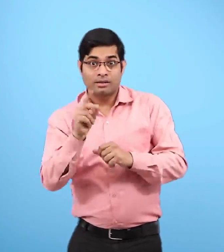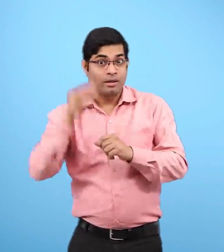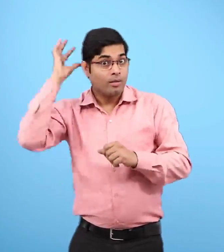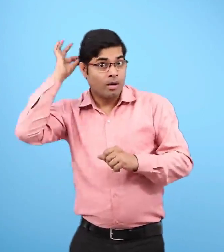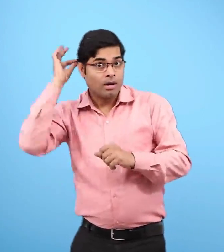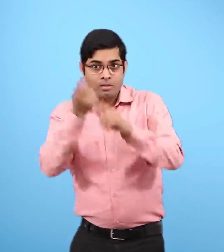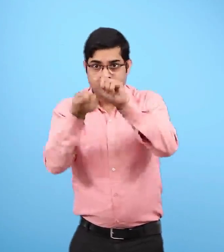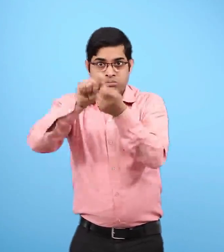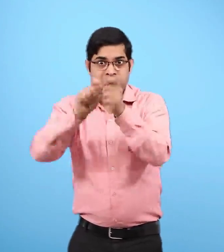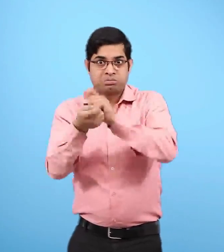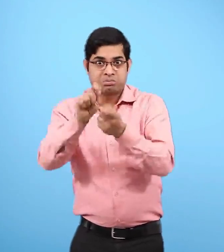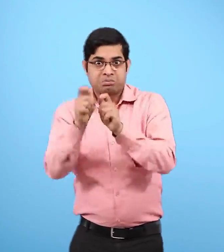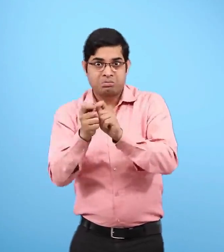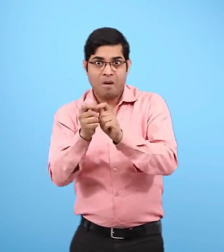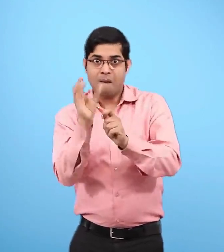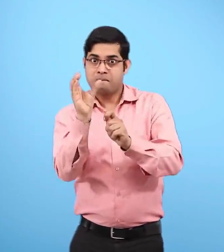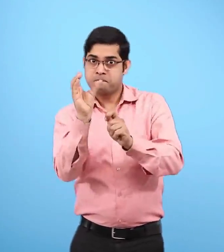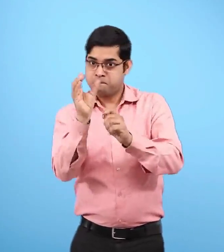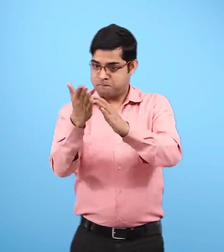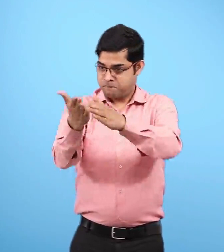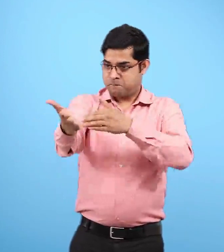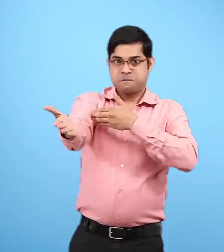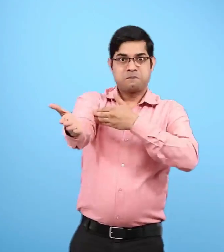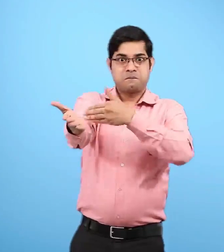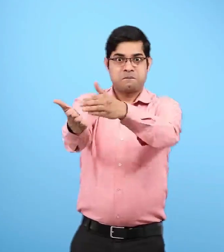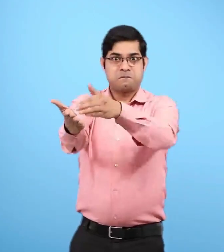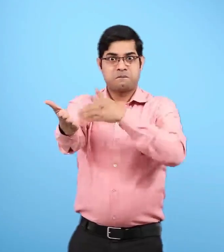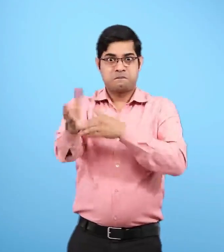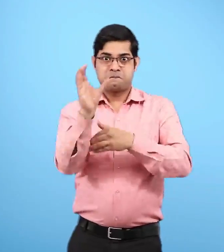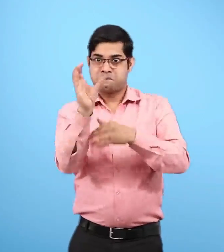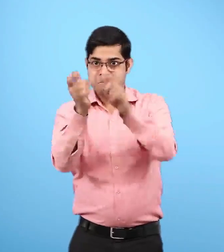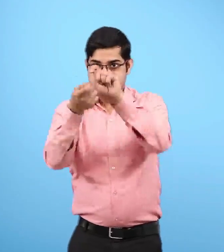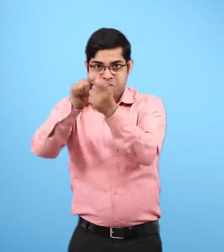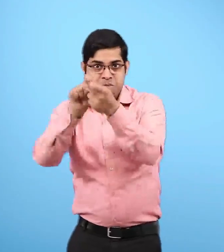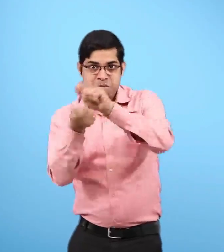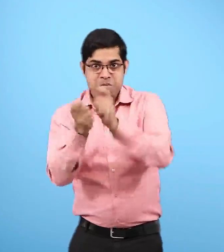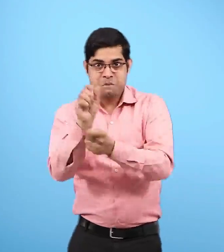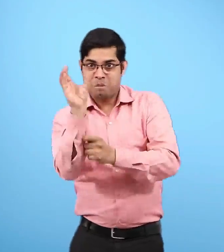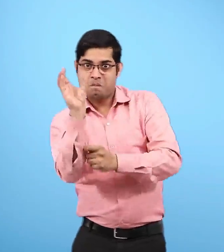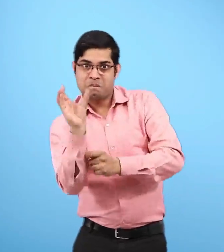and braid of girl 2 is as round as your arm.